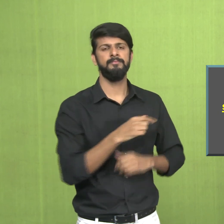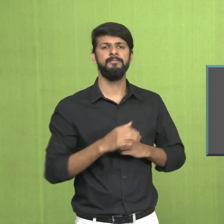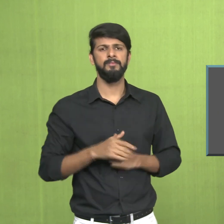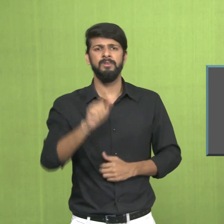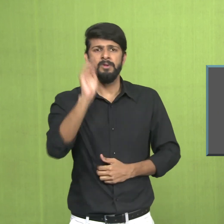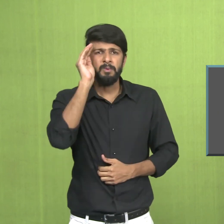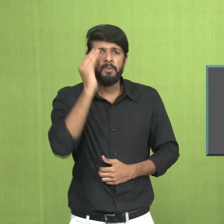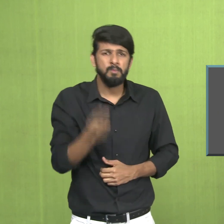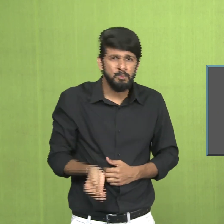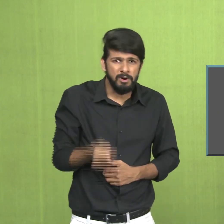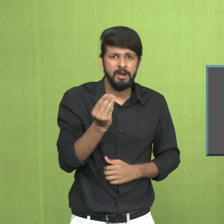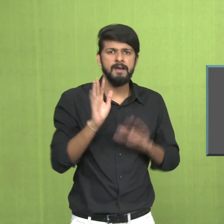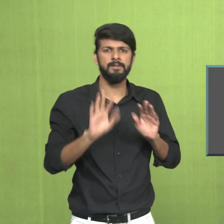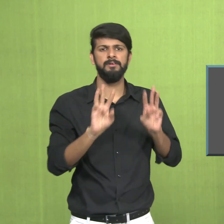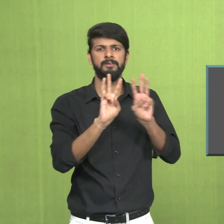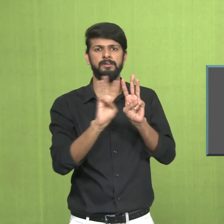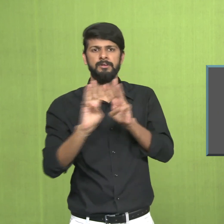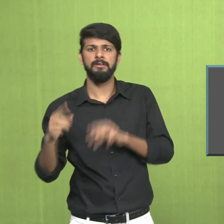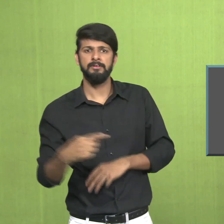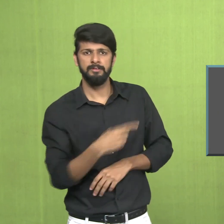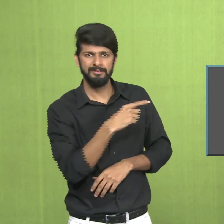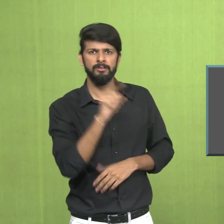signlanguage@nios.ac.in. For more information,